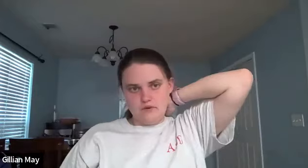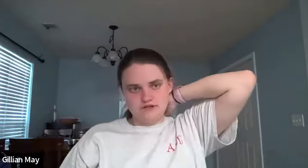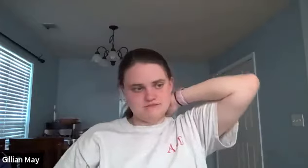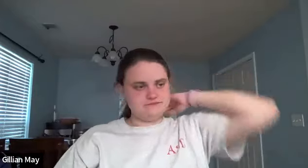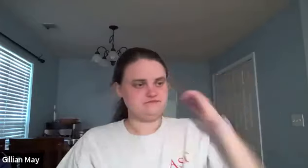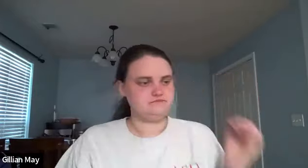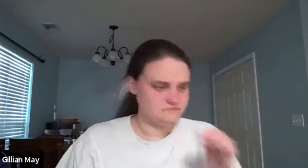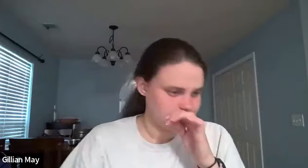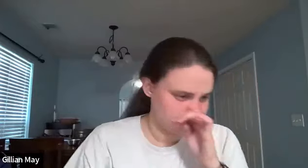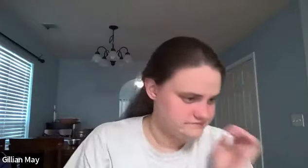works.